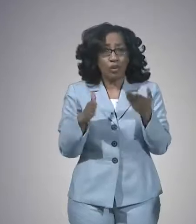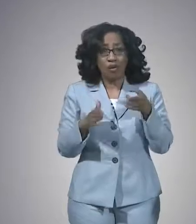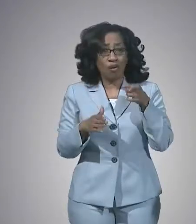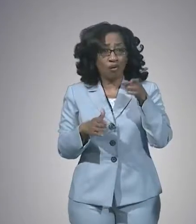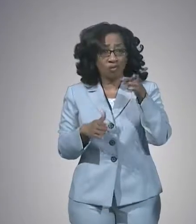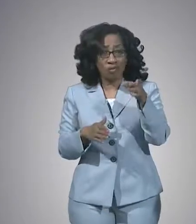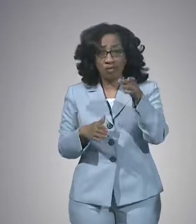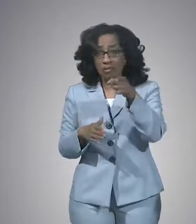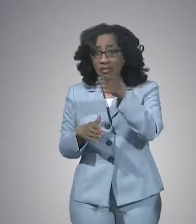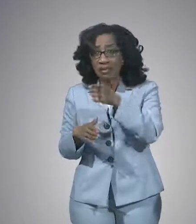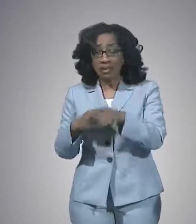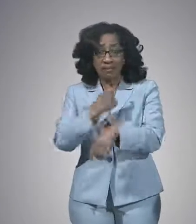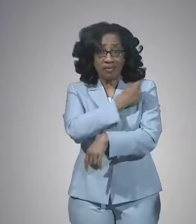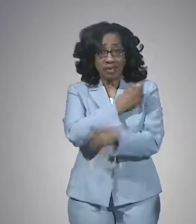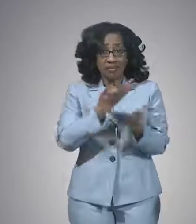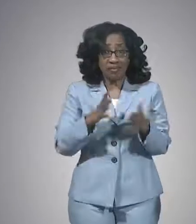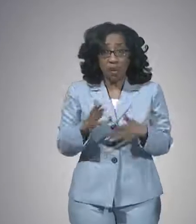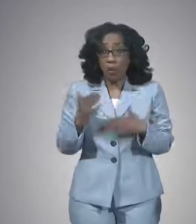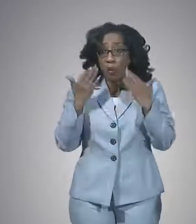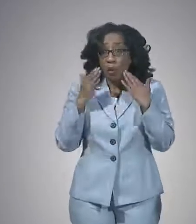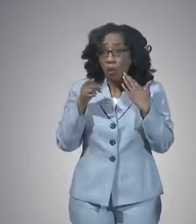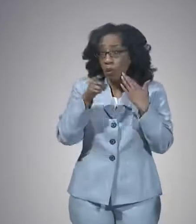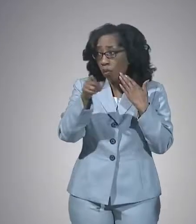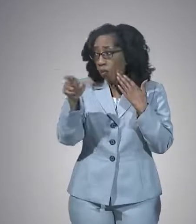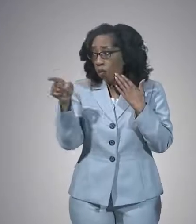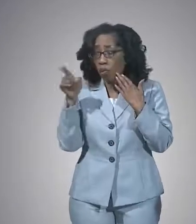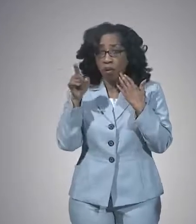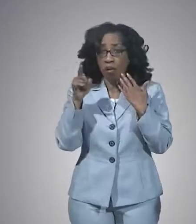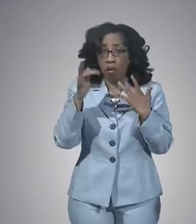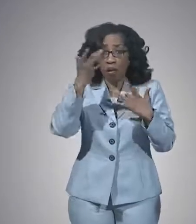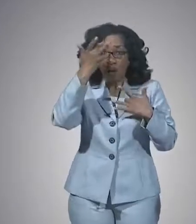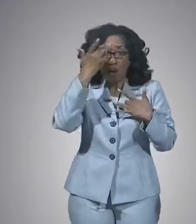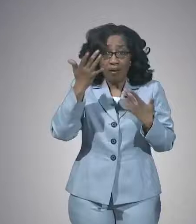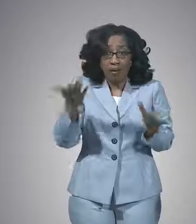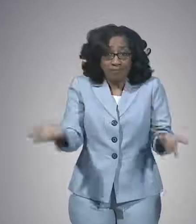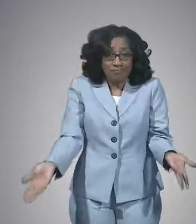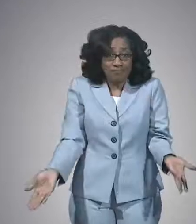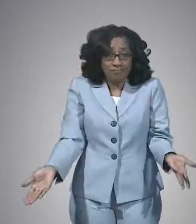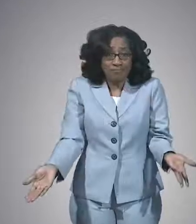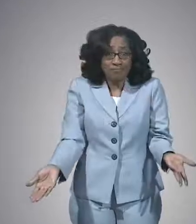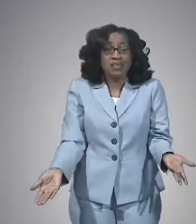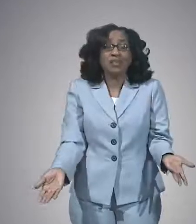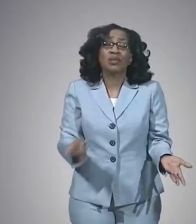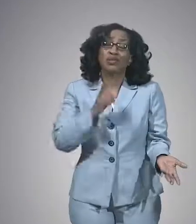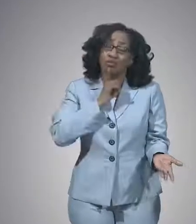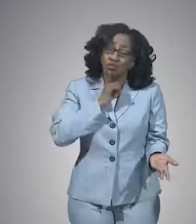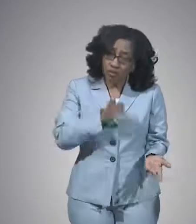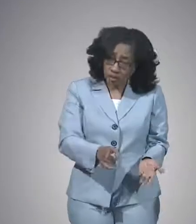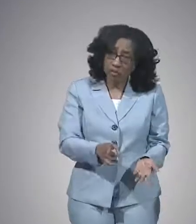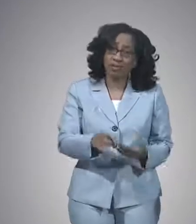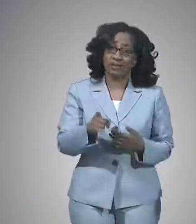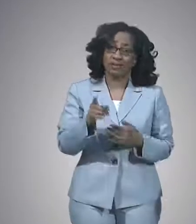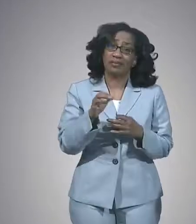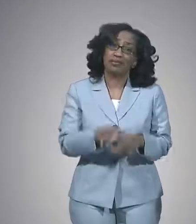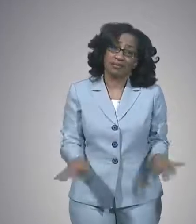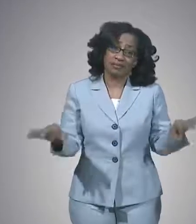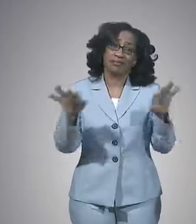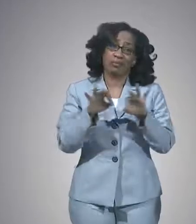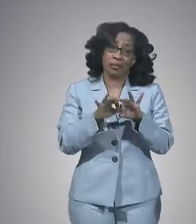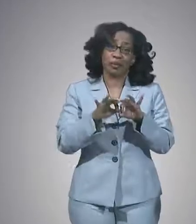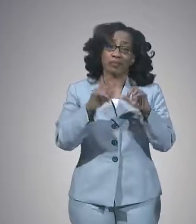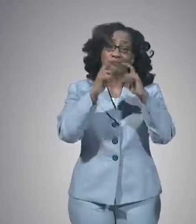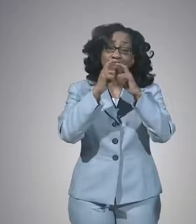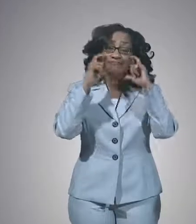vaccination status or the illness status of the people that you're going to be around, it is highly recommended that you put a mask